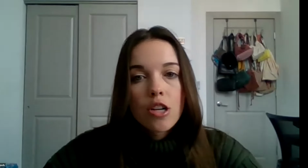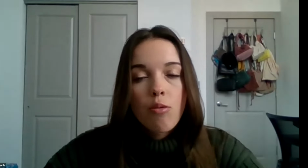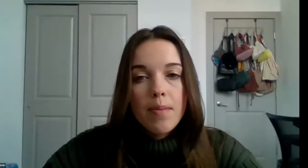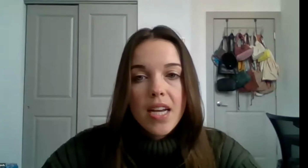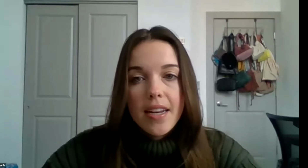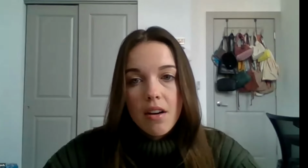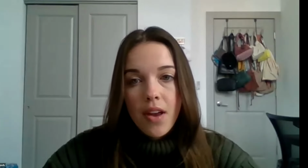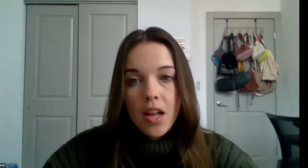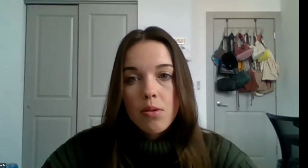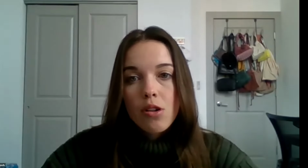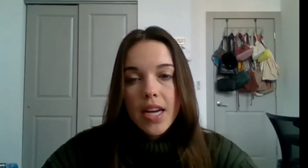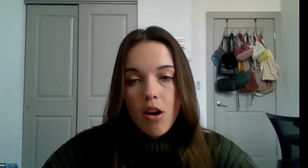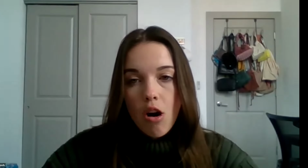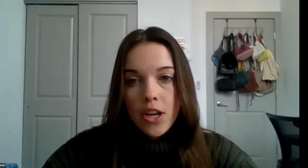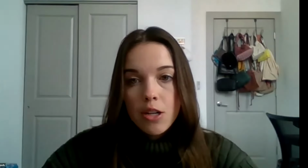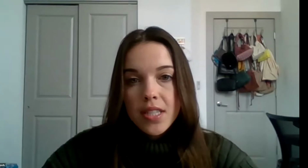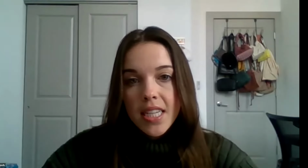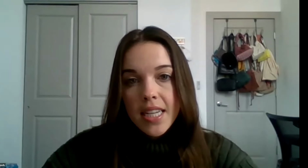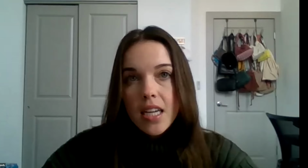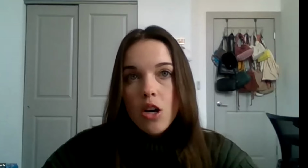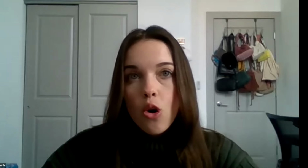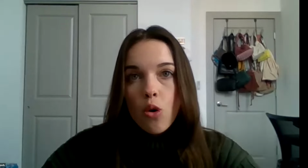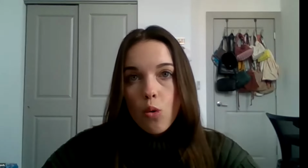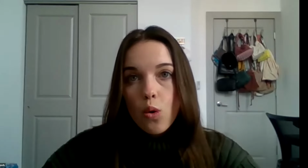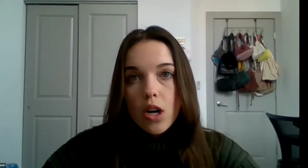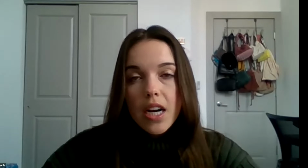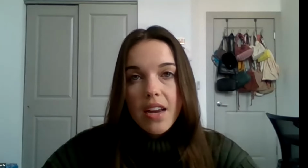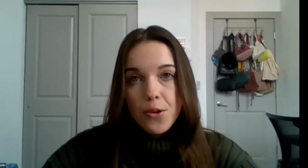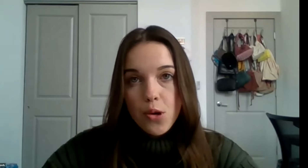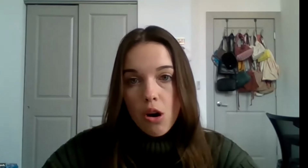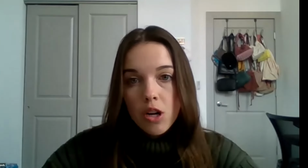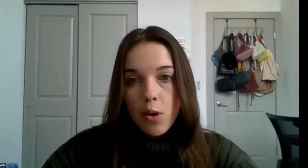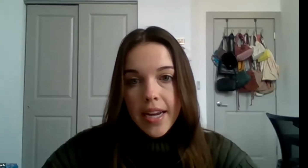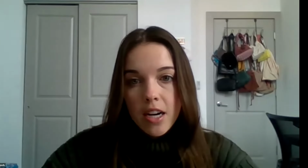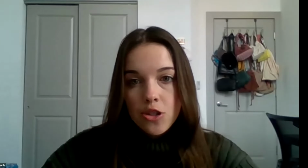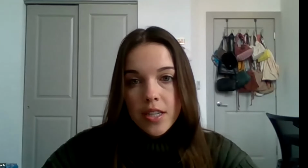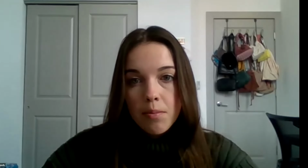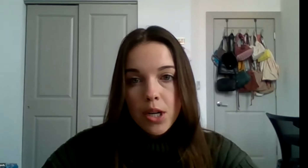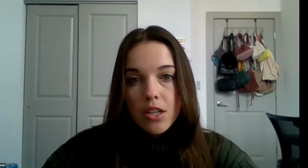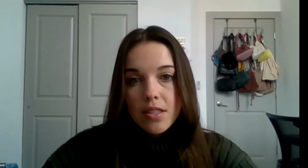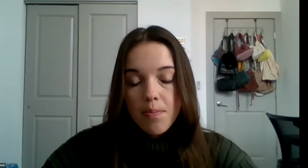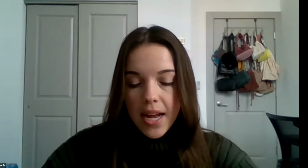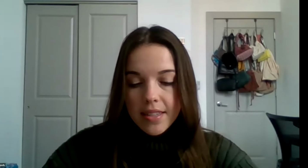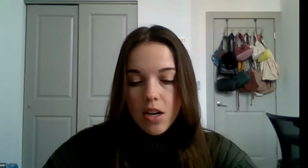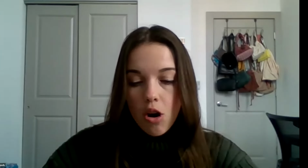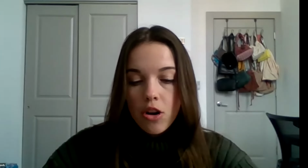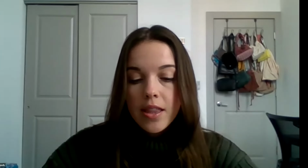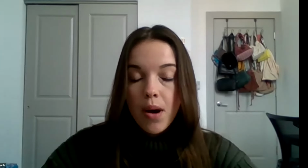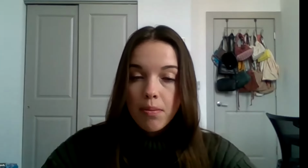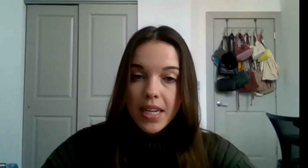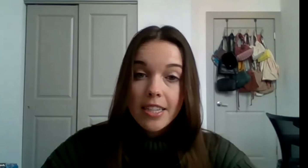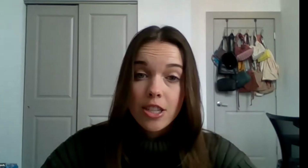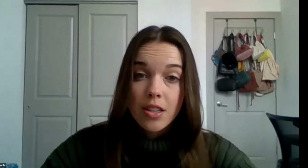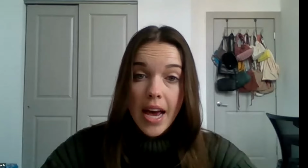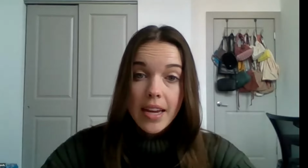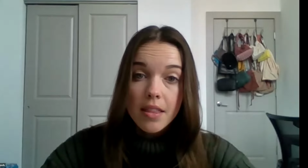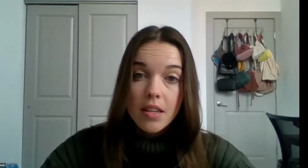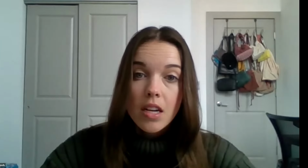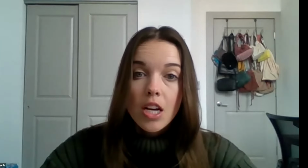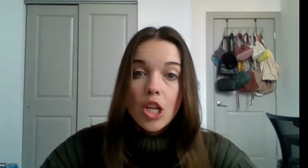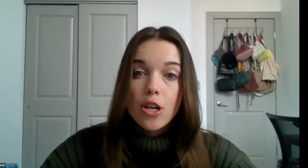publications on our website available in audio CD, or if you call our 1-800 number, depending on the